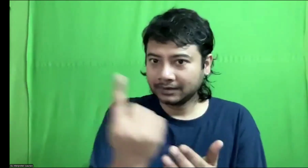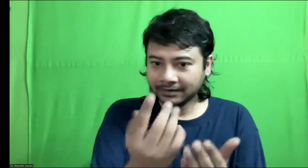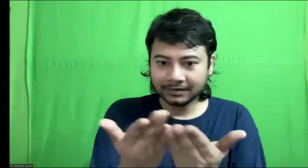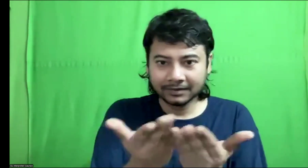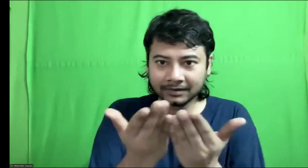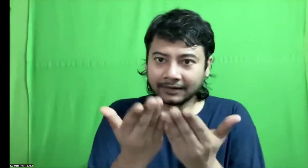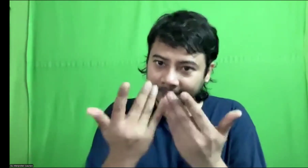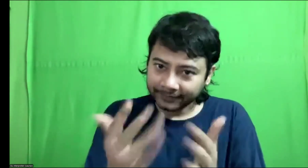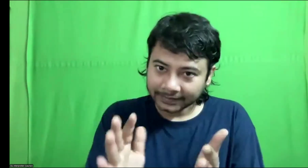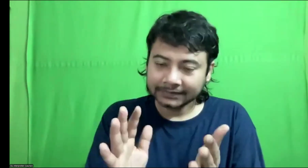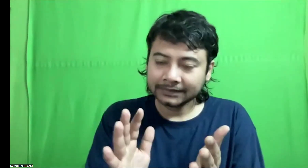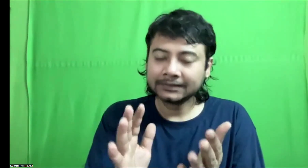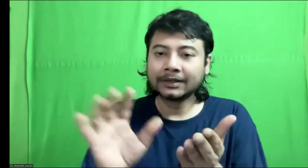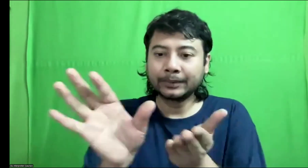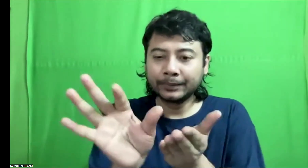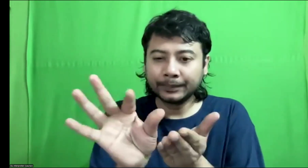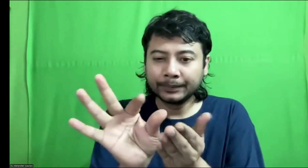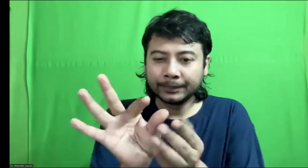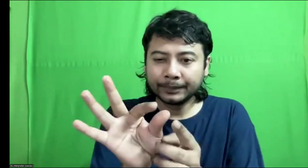No washing, nothing is required.